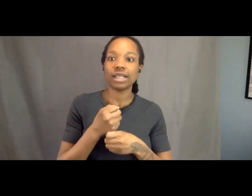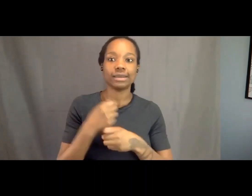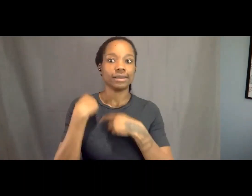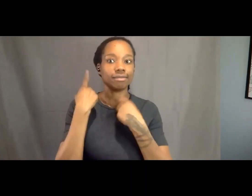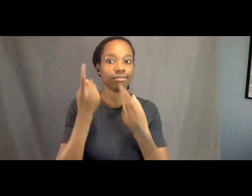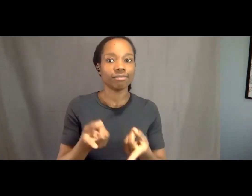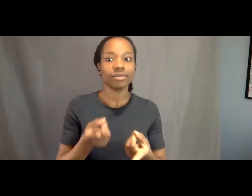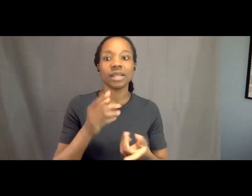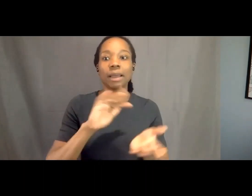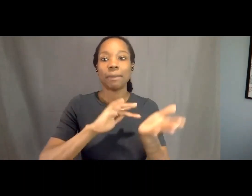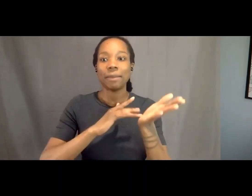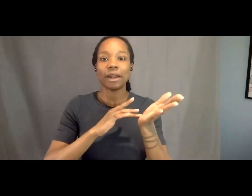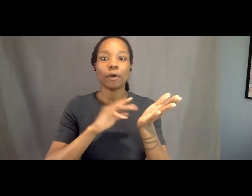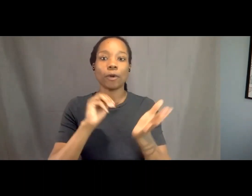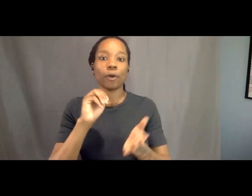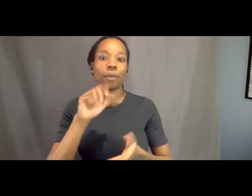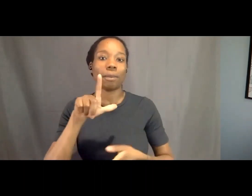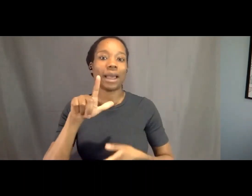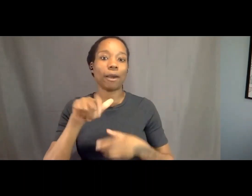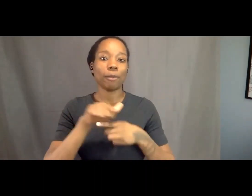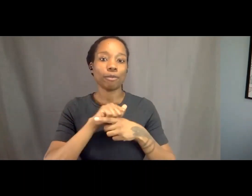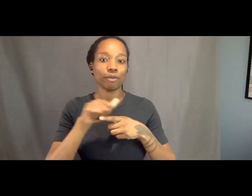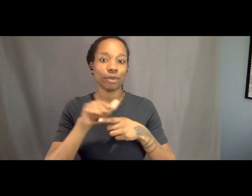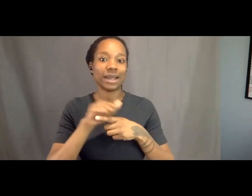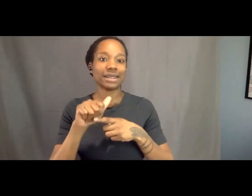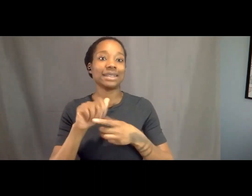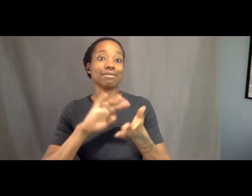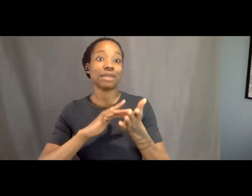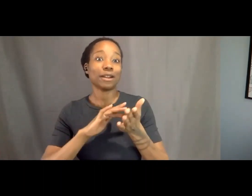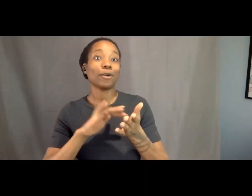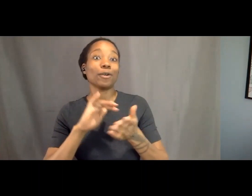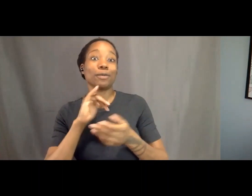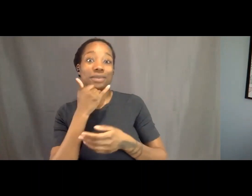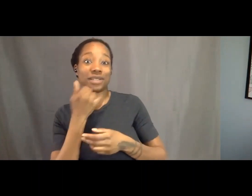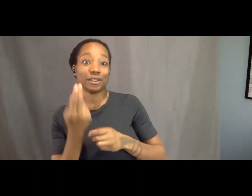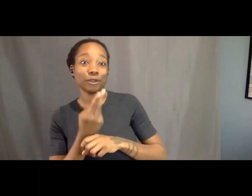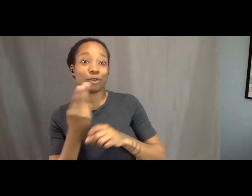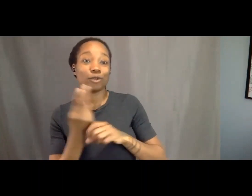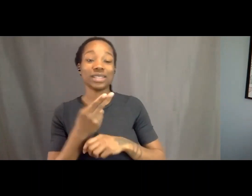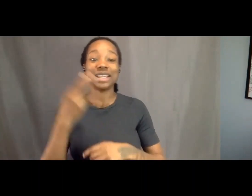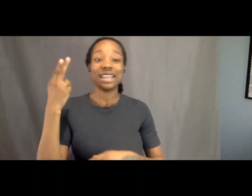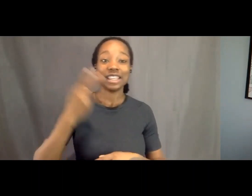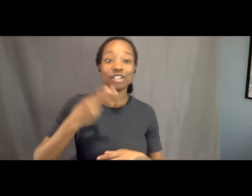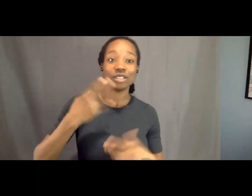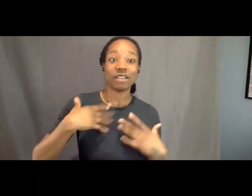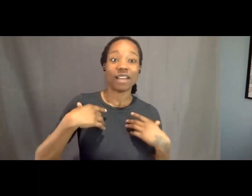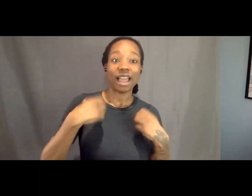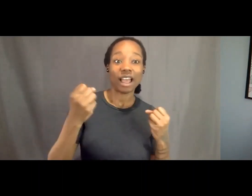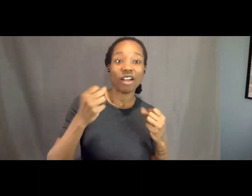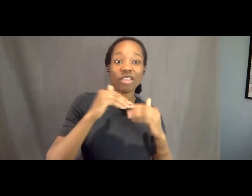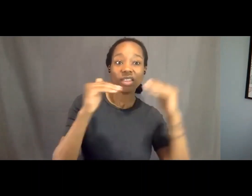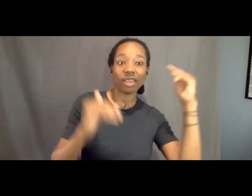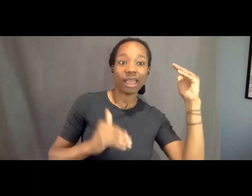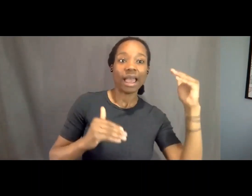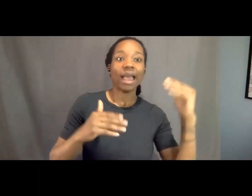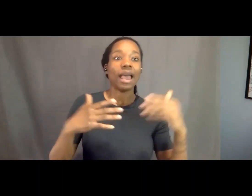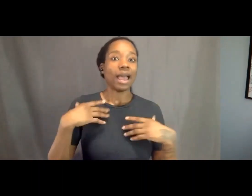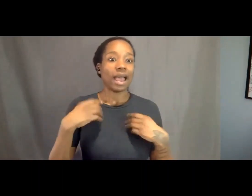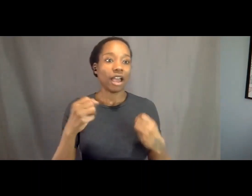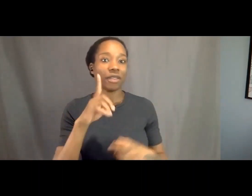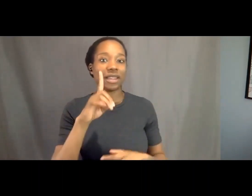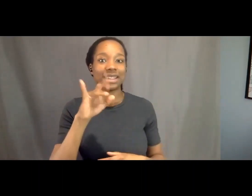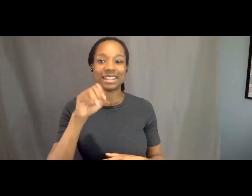our history of health inequities and health disparities. And so it's not seen so much as a common